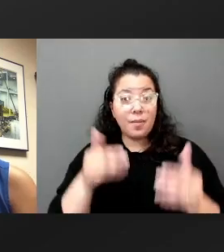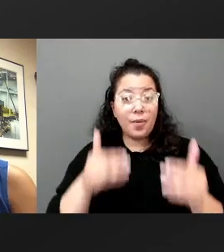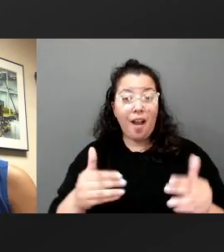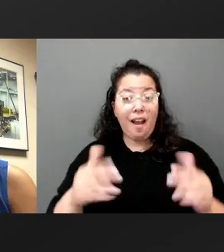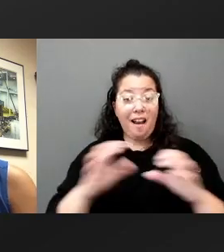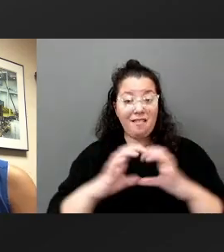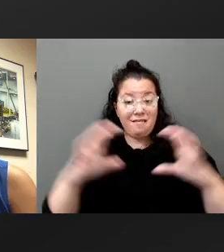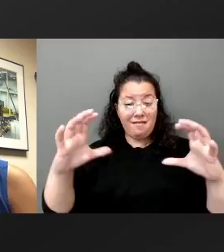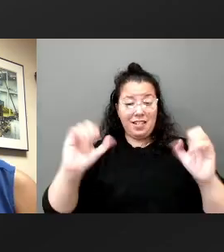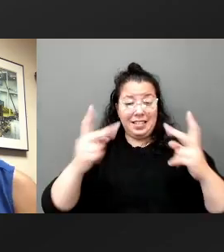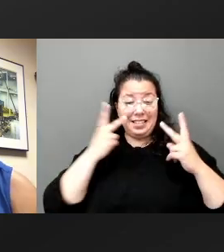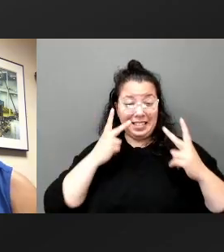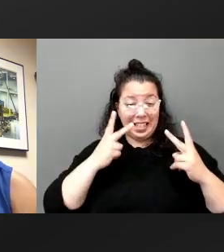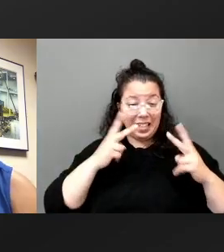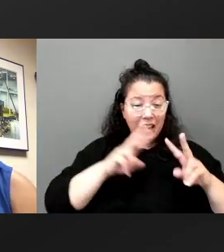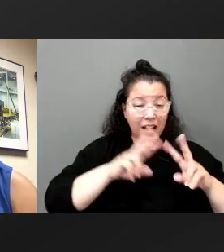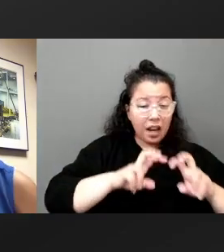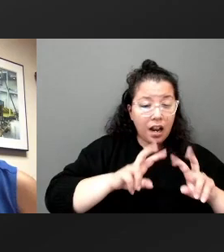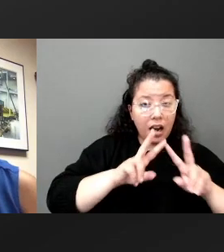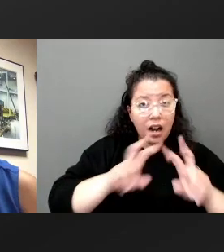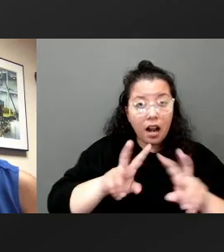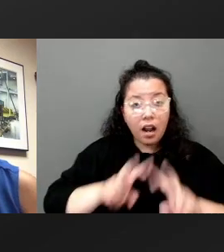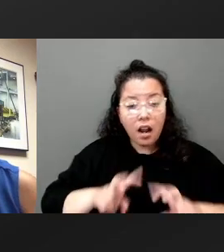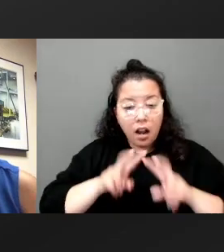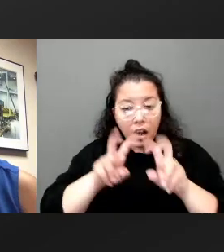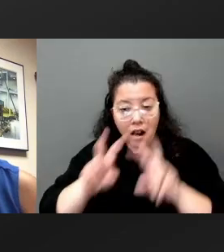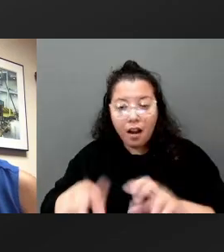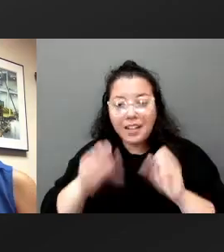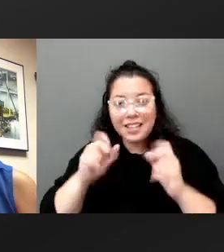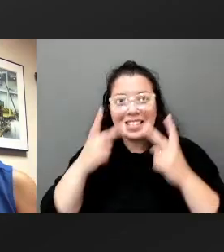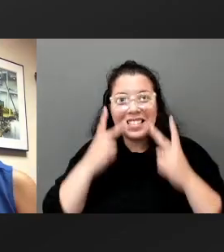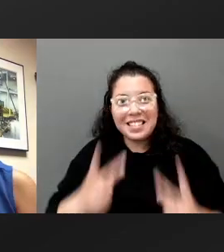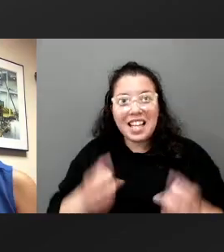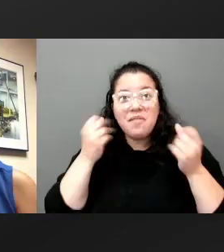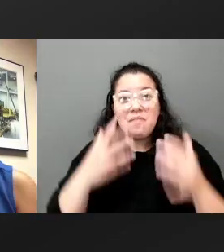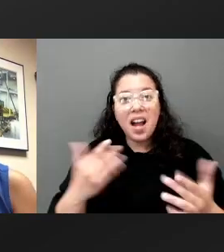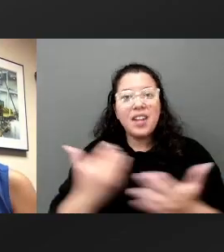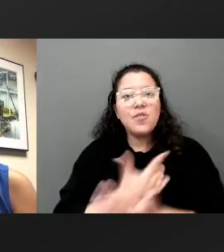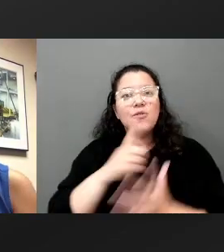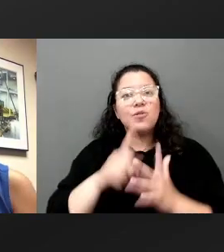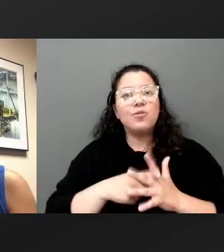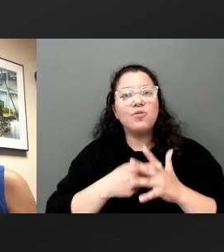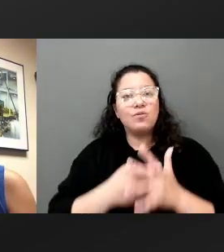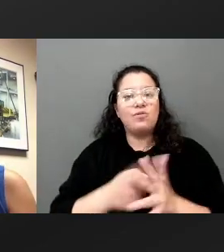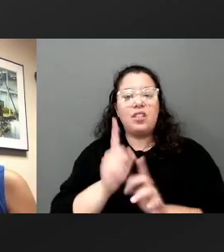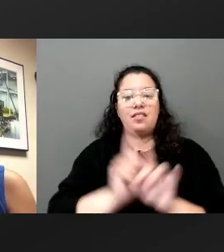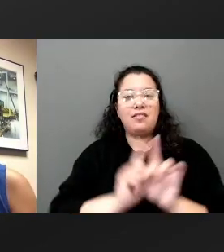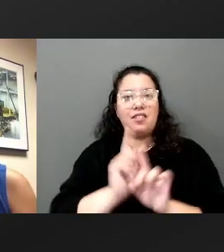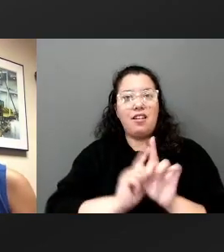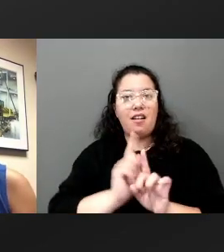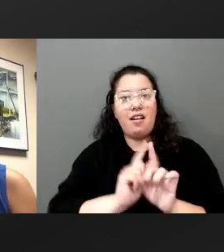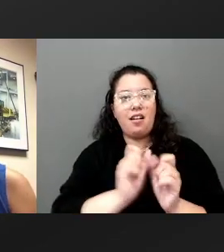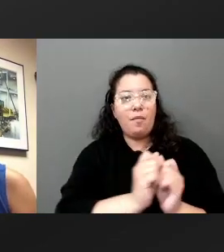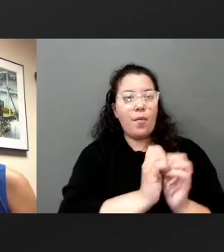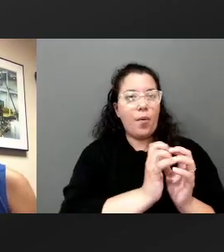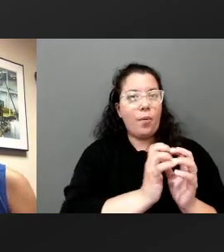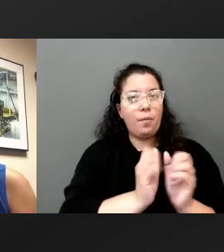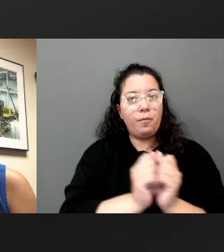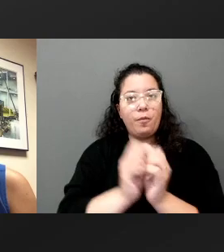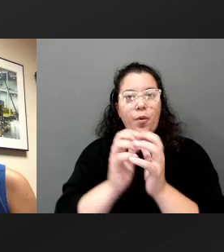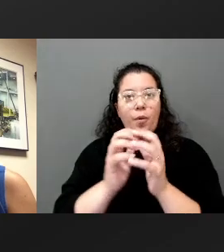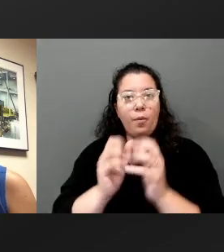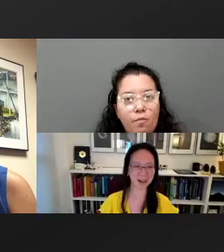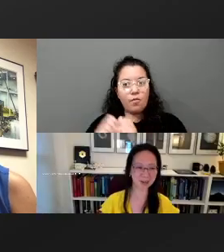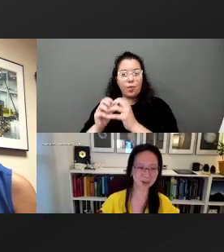forming, because it's incredible. And then, yeah, if anyone else wants to add anything, because. Oh, yes,